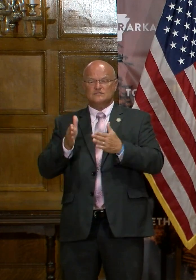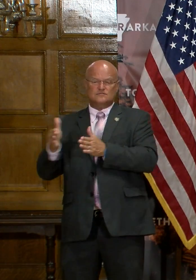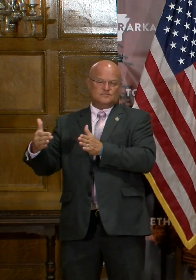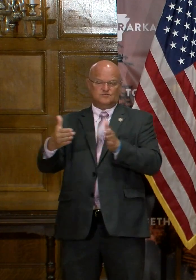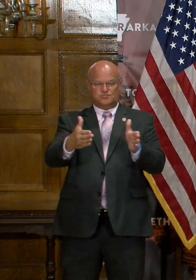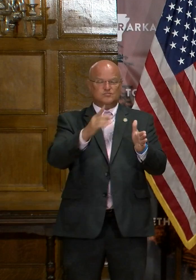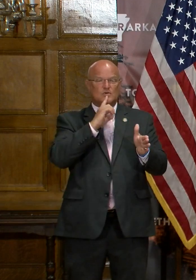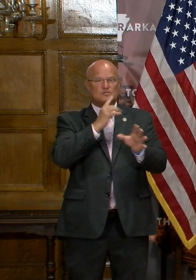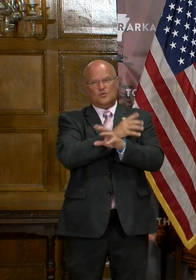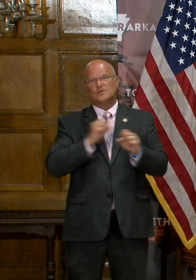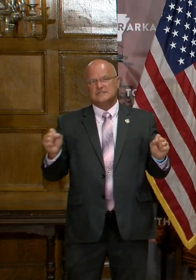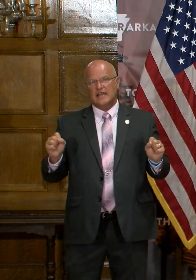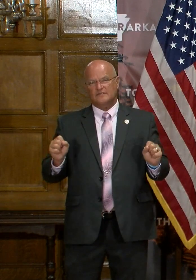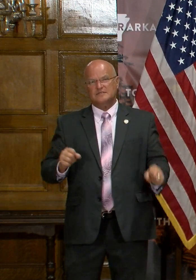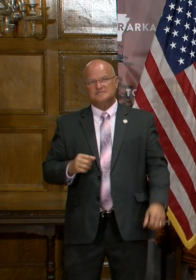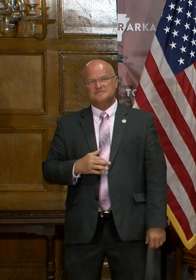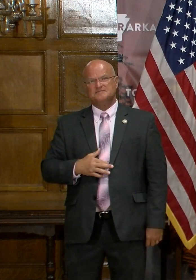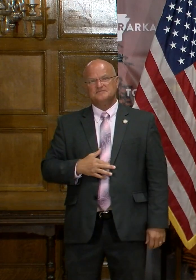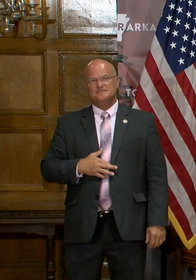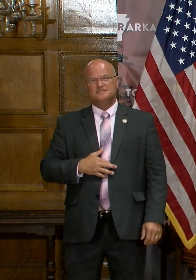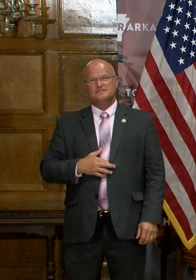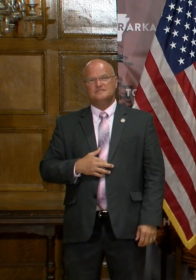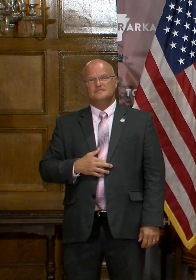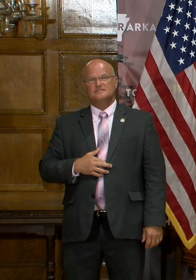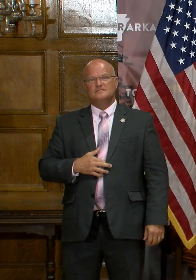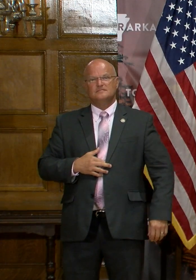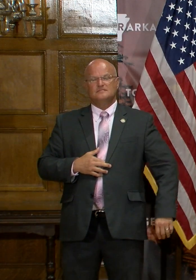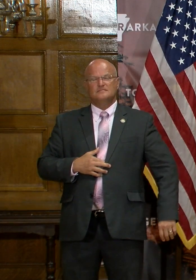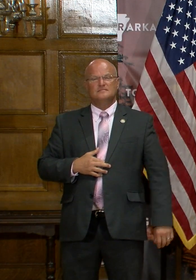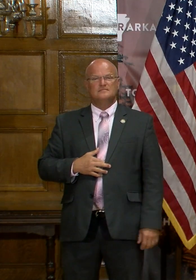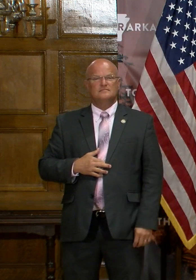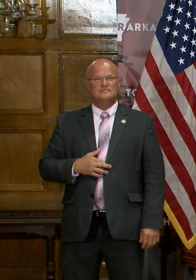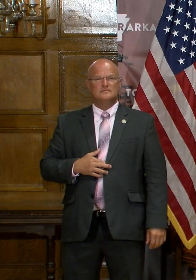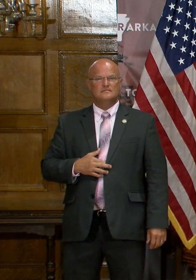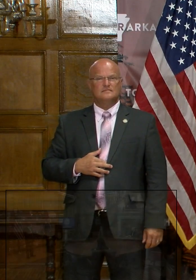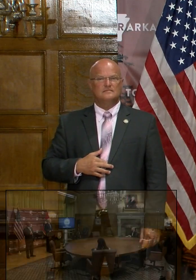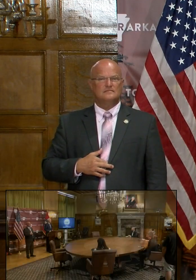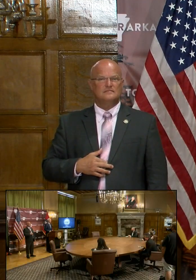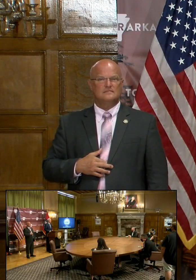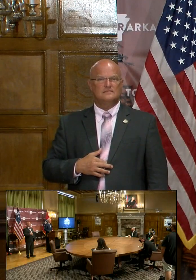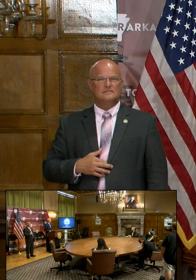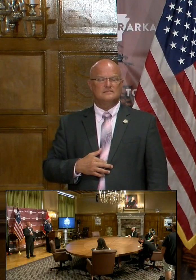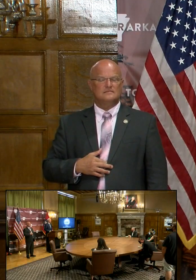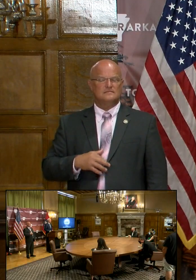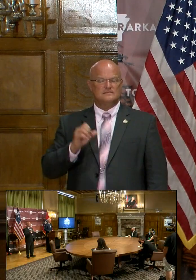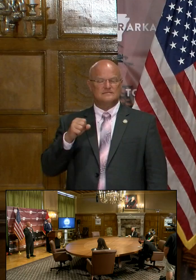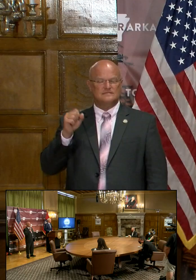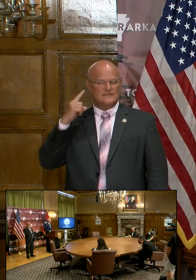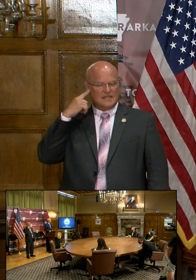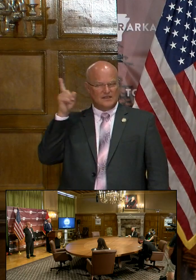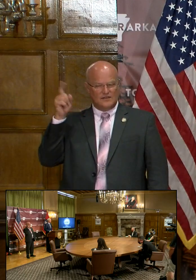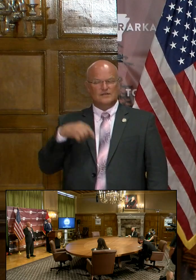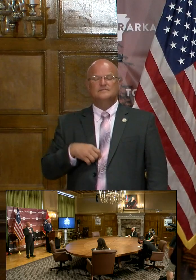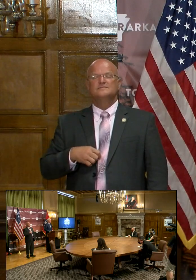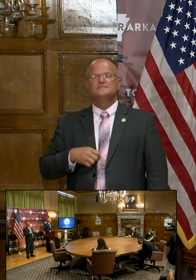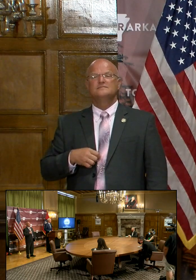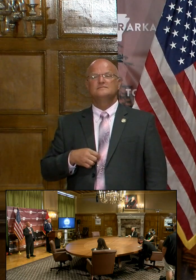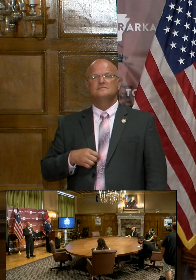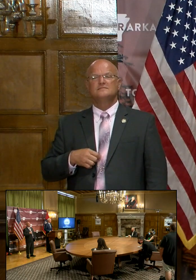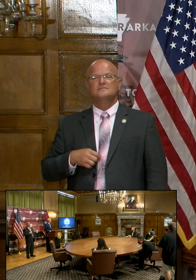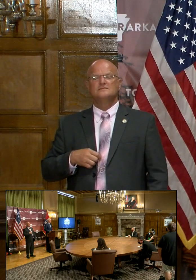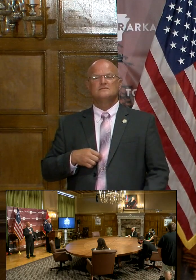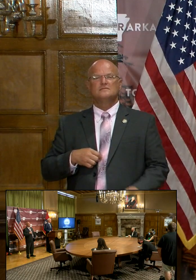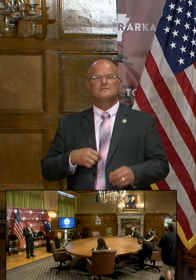make sure that we're safe. Good afternoon, Governor. It's Brett Rains. Can you hear me? Yes. Could you,